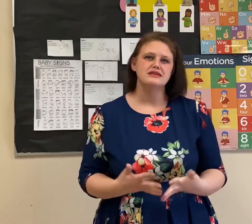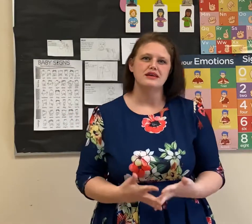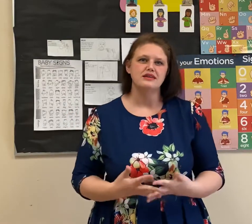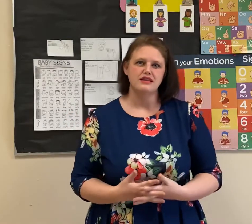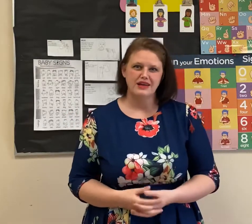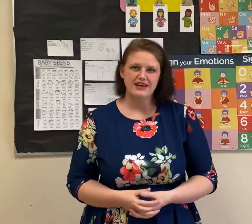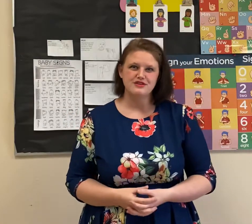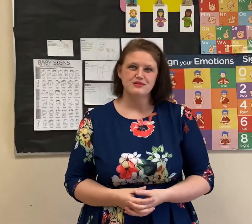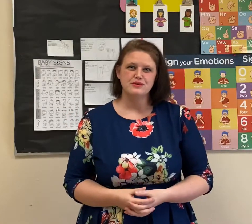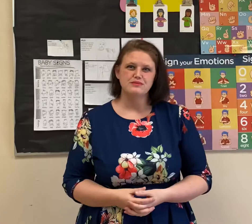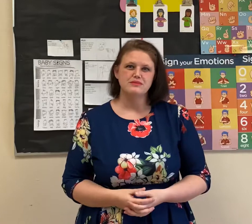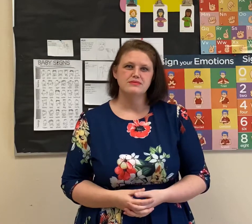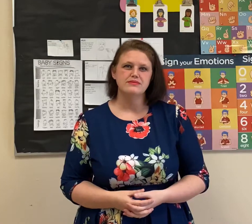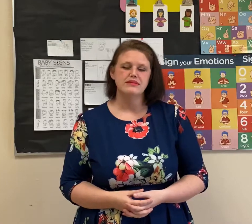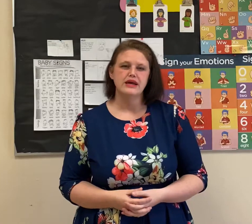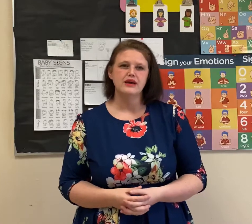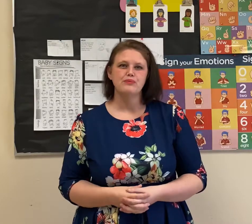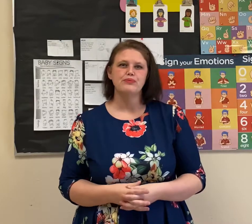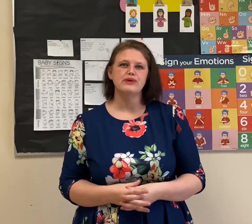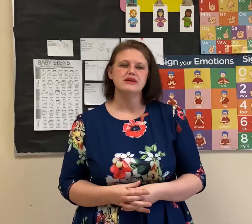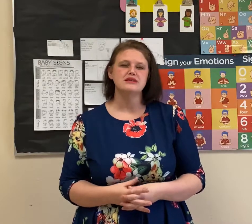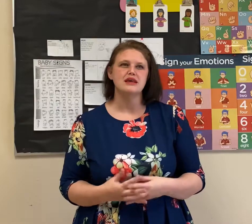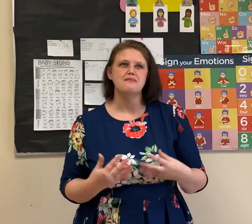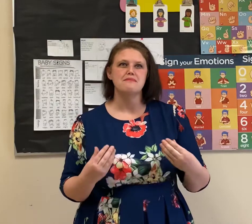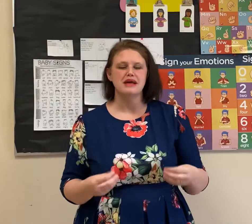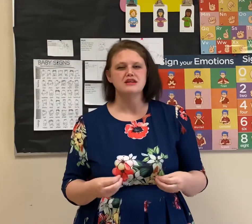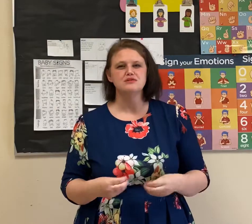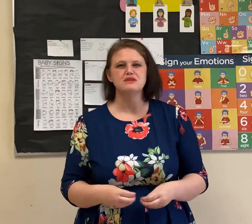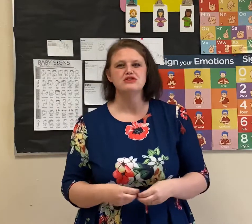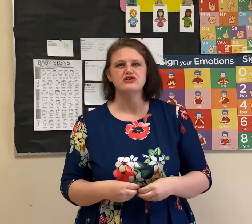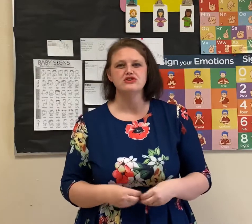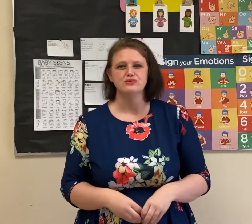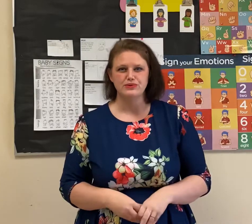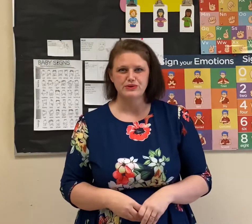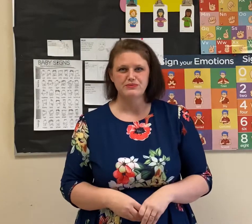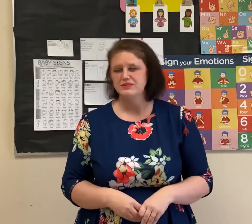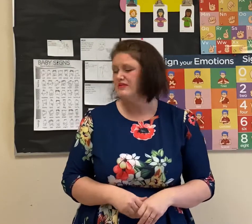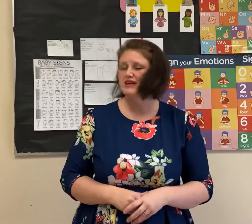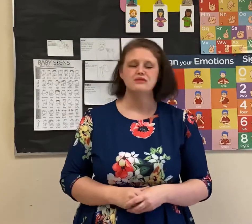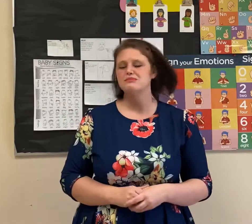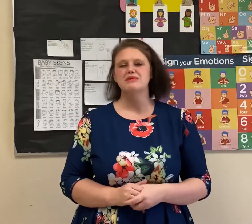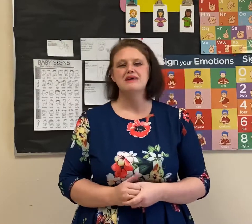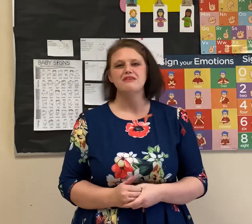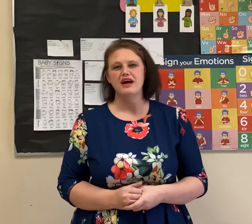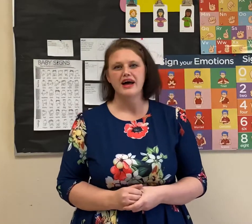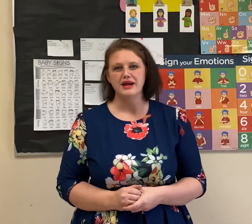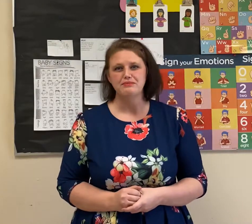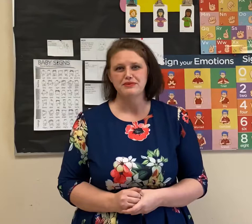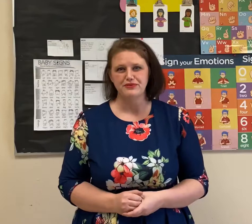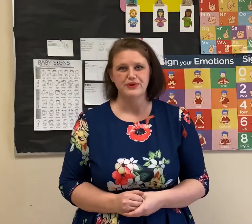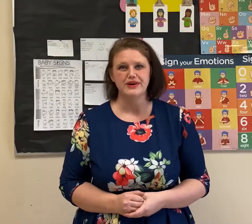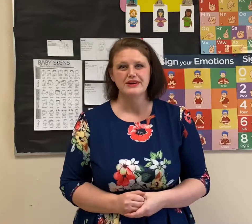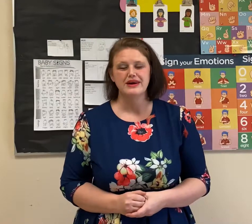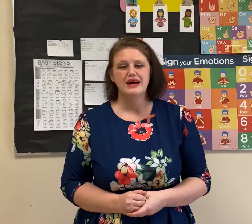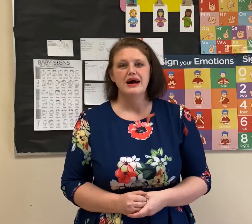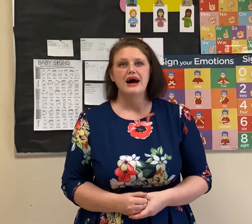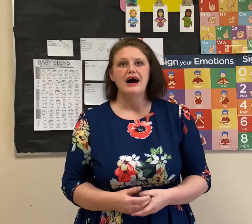in the classroom, it brings a management to your room that you may have not had before.